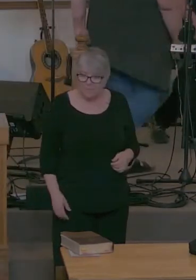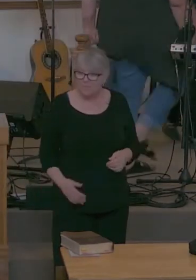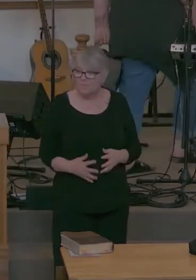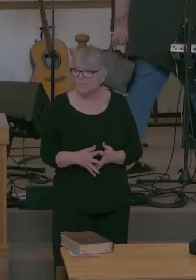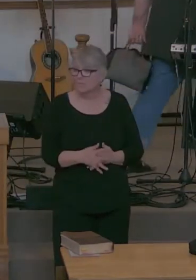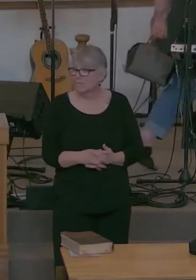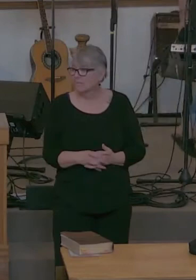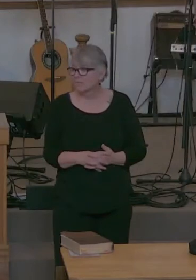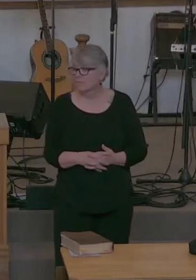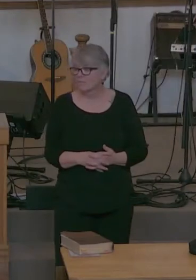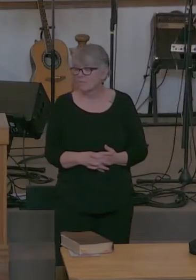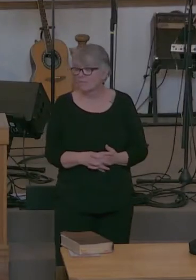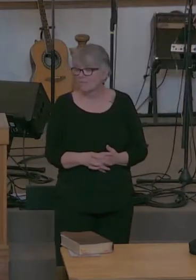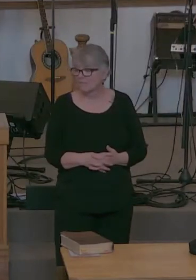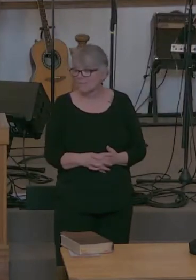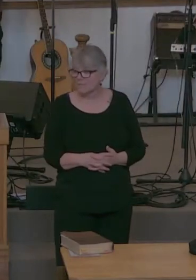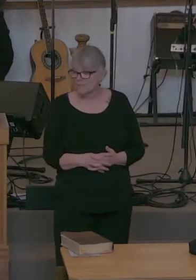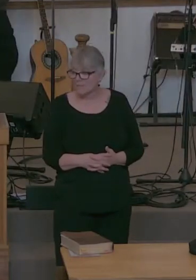I did a